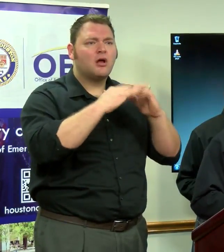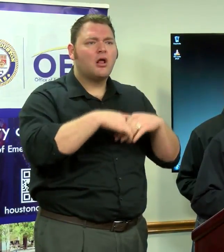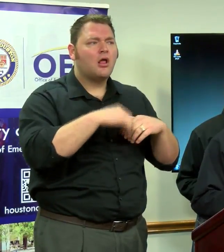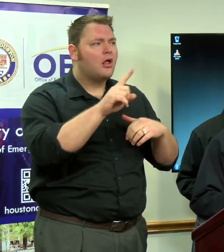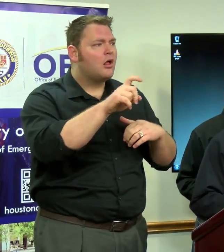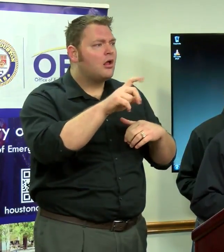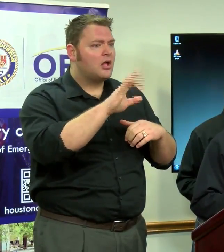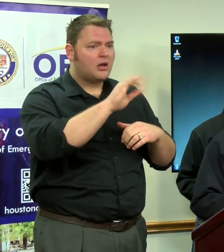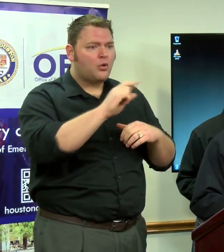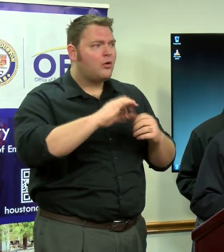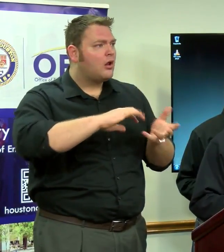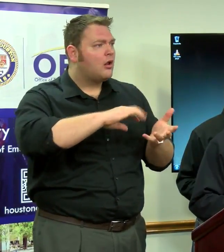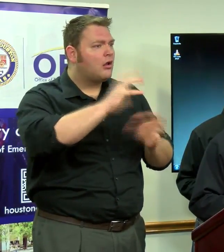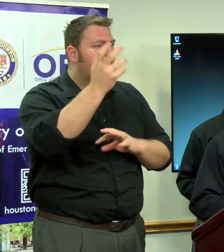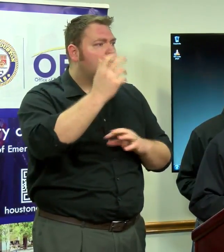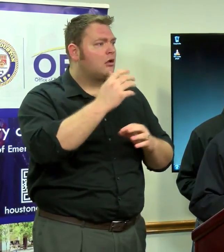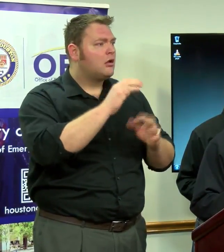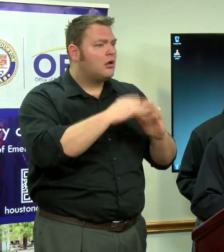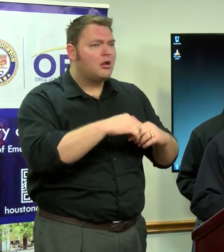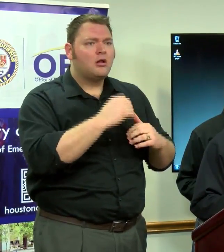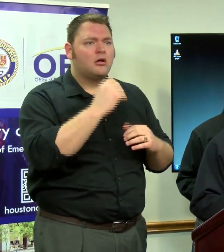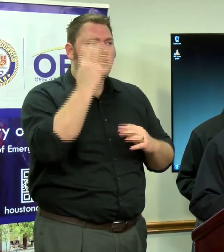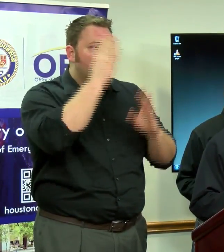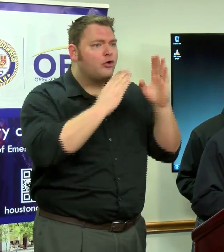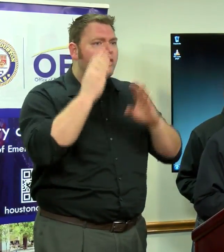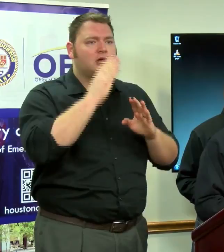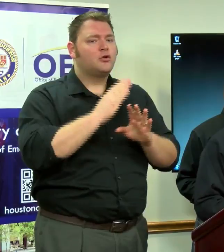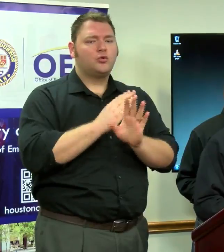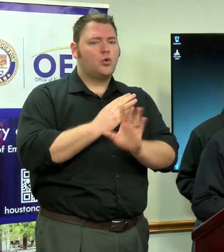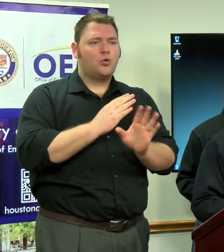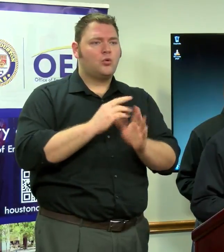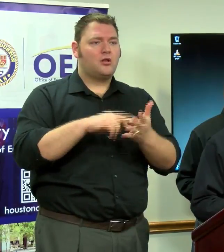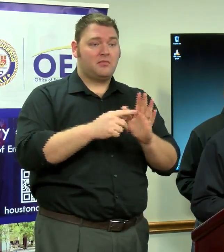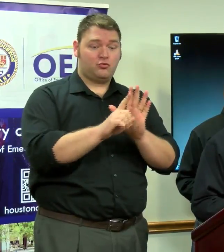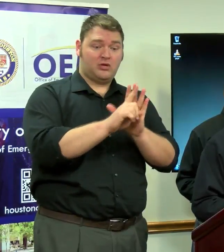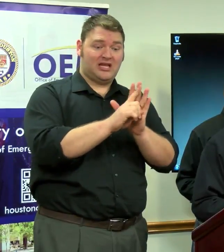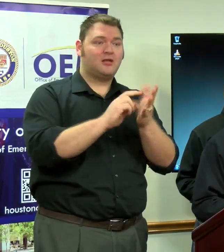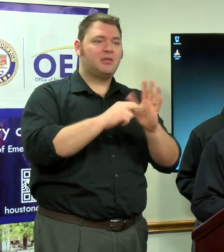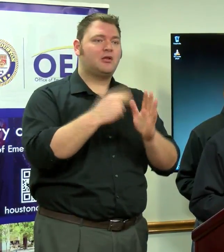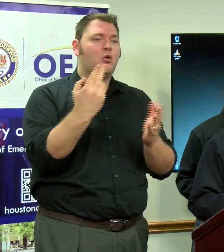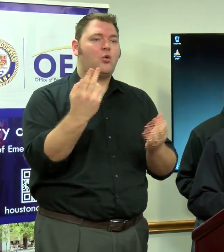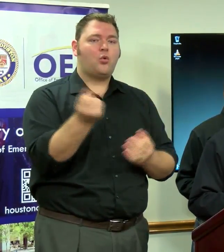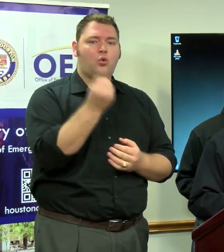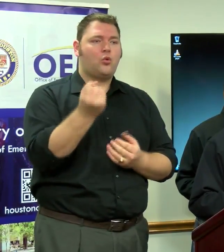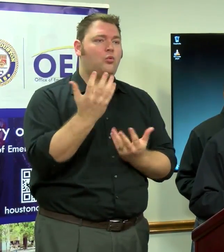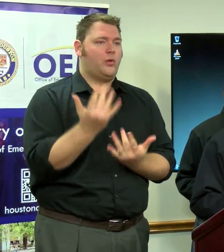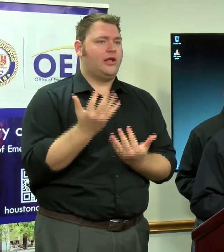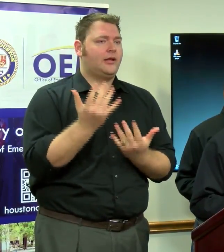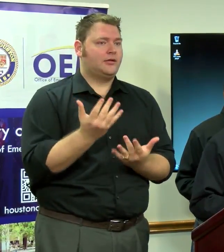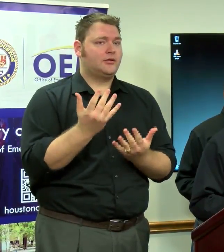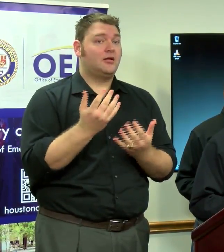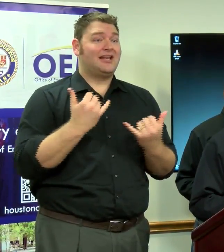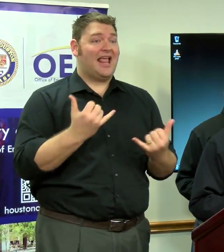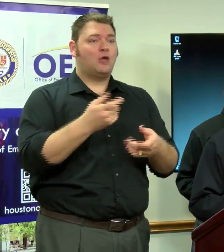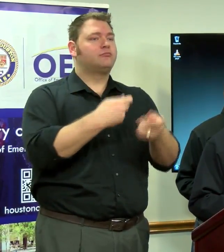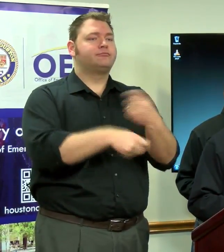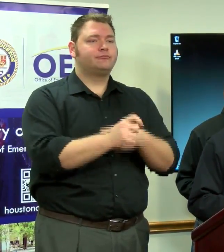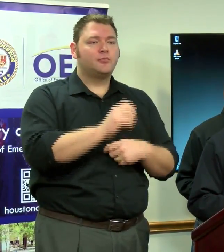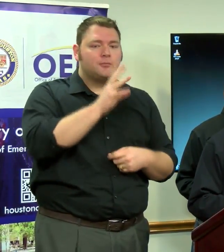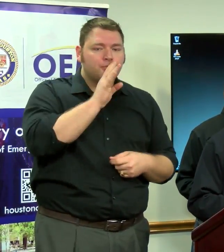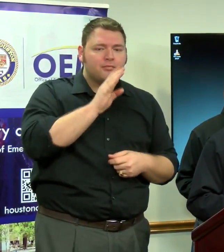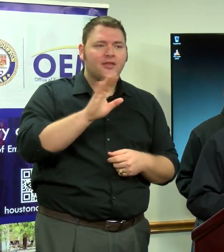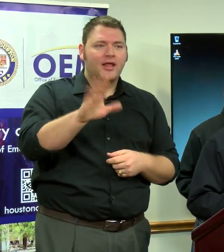down. It's just the long way to call. So stay on the line. We're also encouraging citizens that if they have received any calls